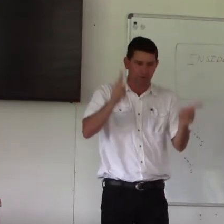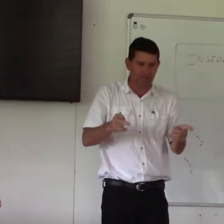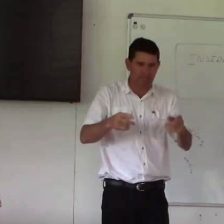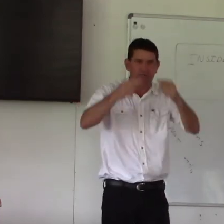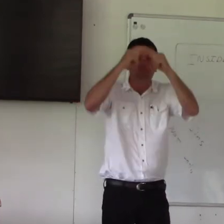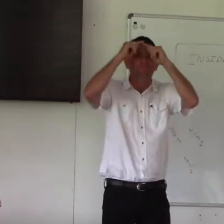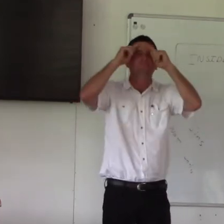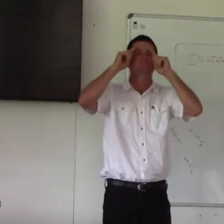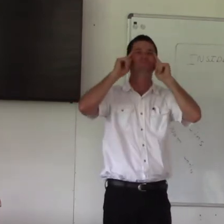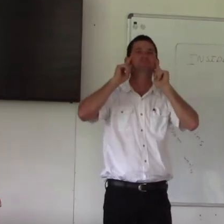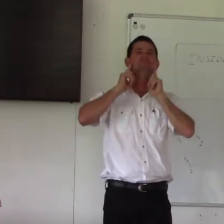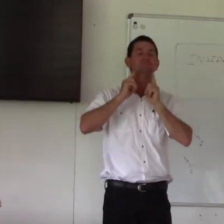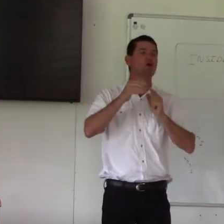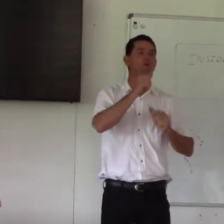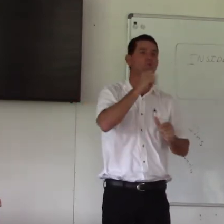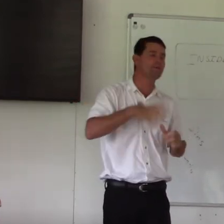person, woman,